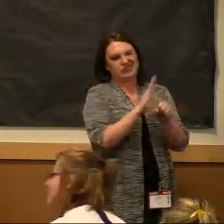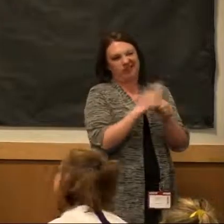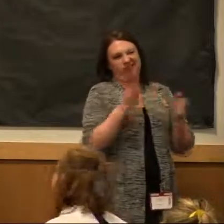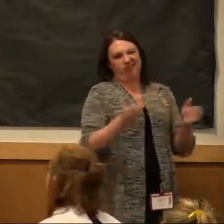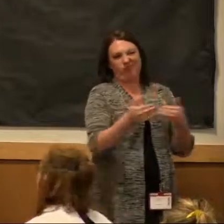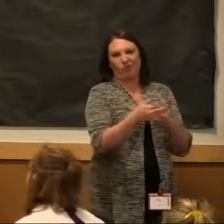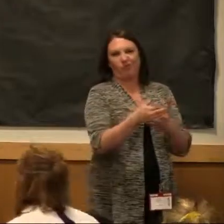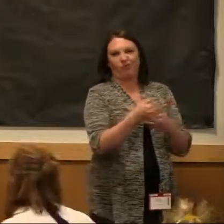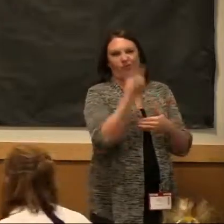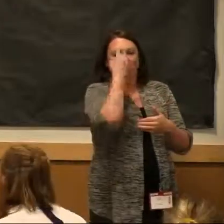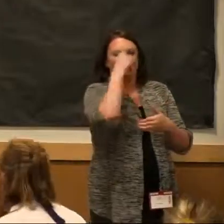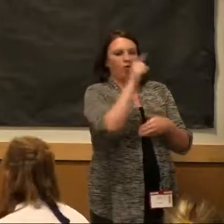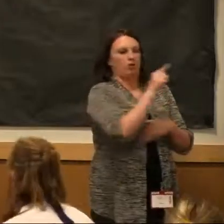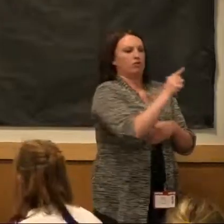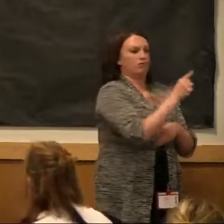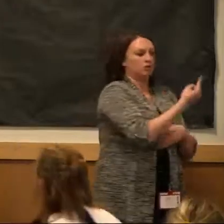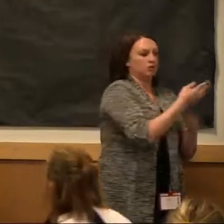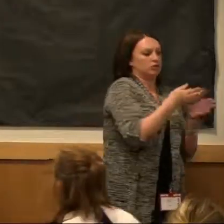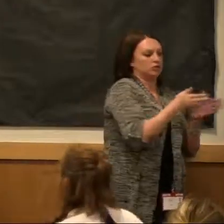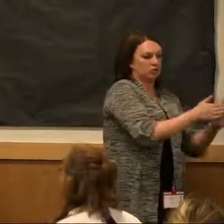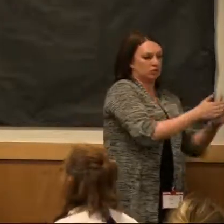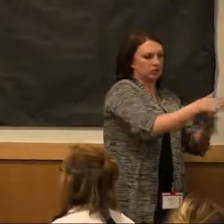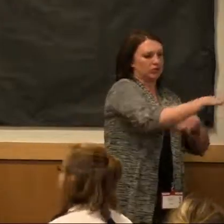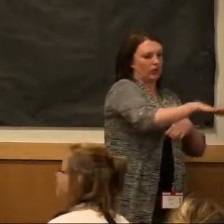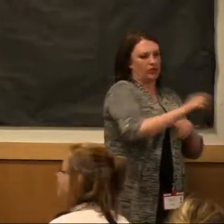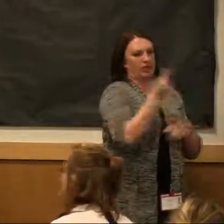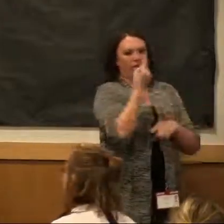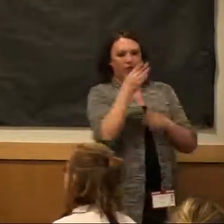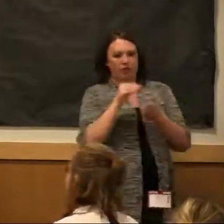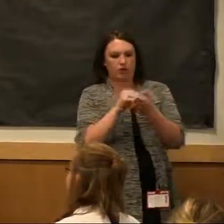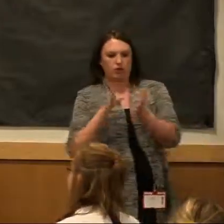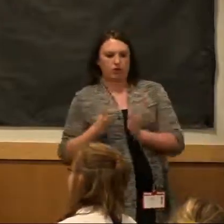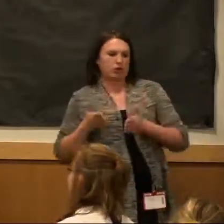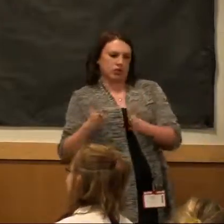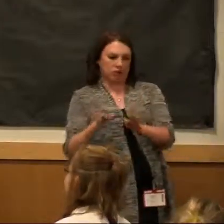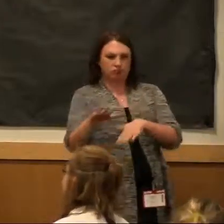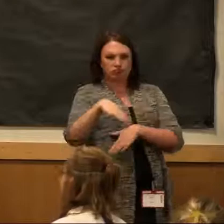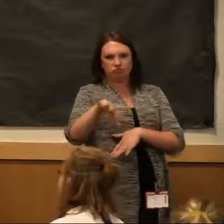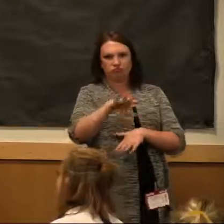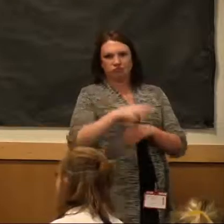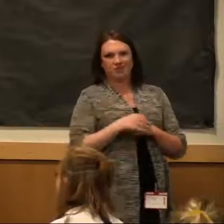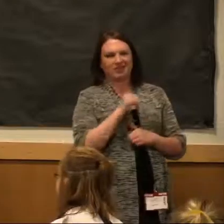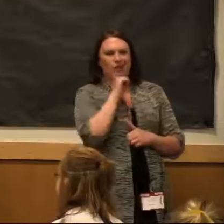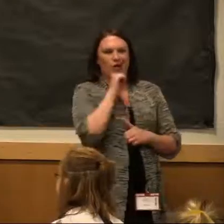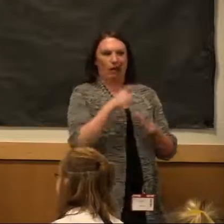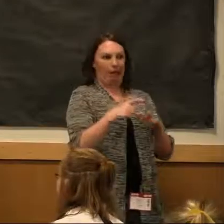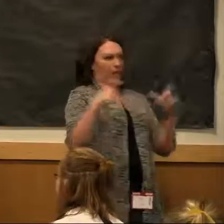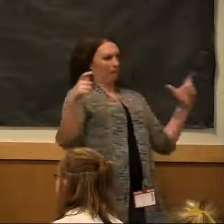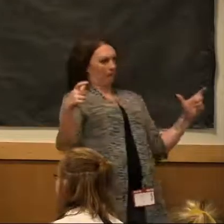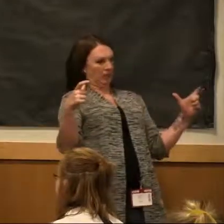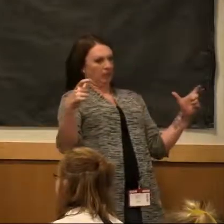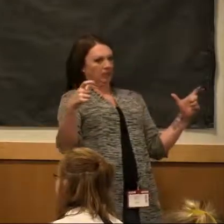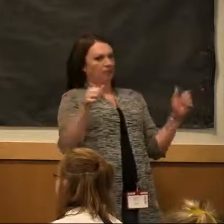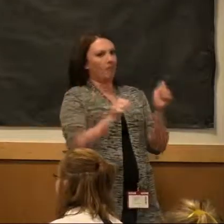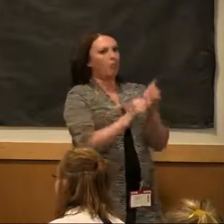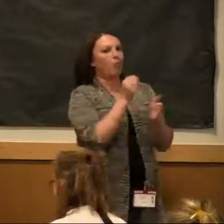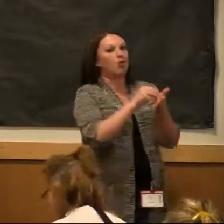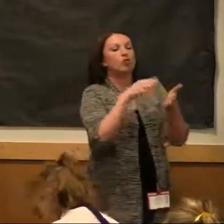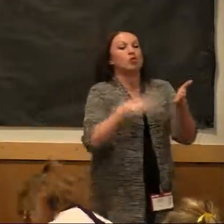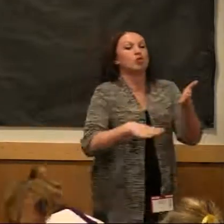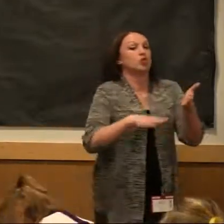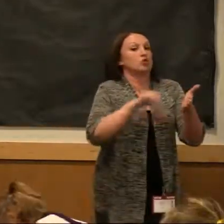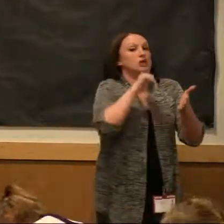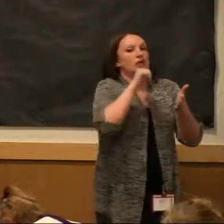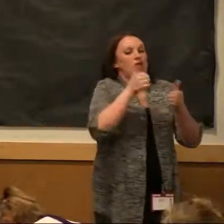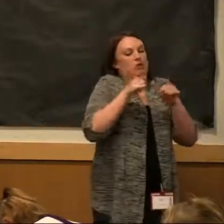trying to even think of if I could show you. I'm thinking, yeah, they're not very big. Most students aren't staying in their room for the majority of their time.